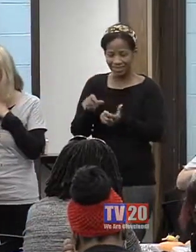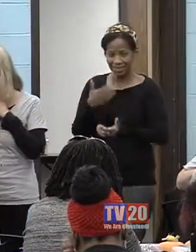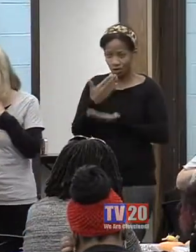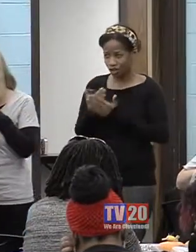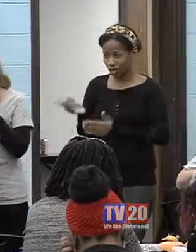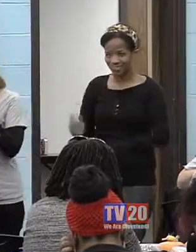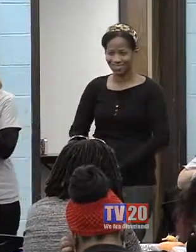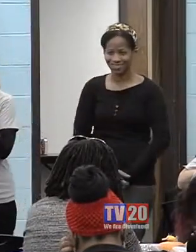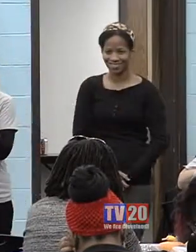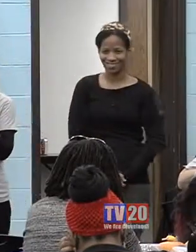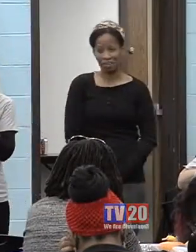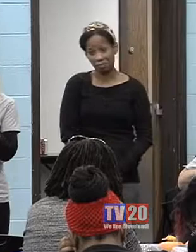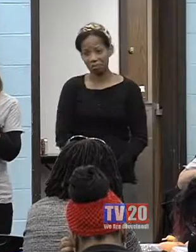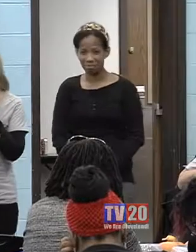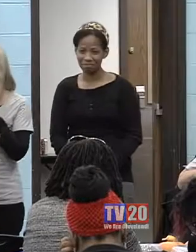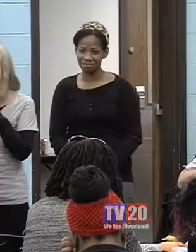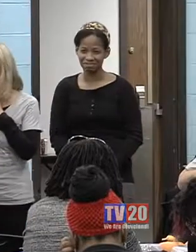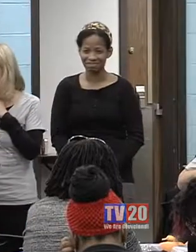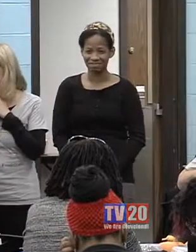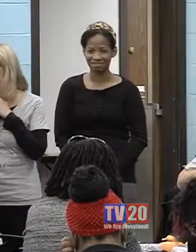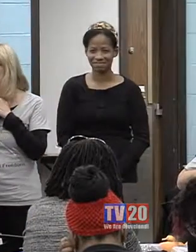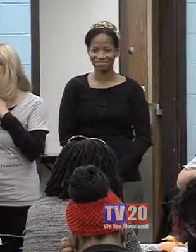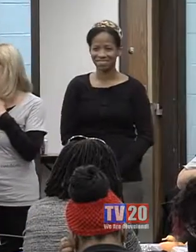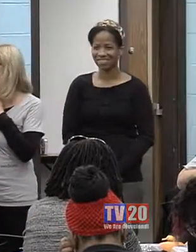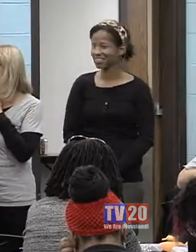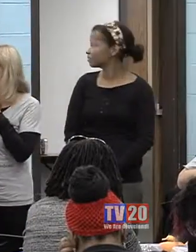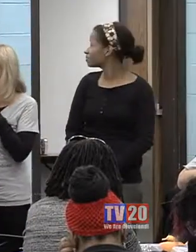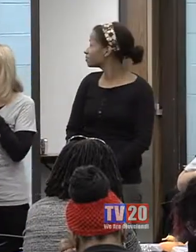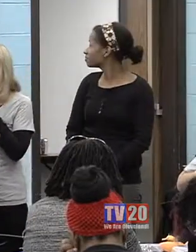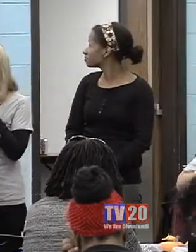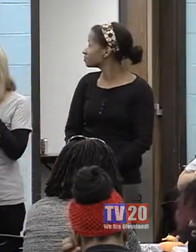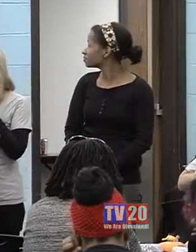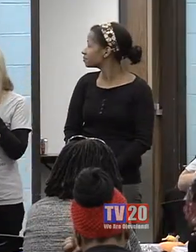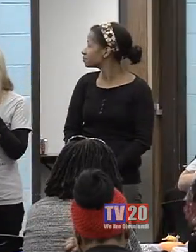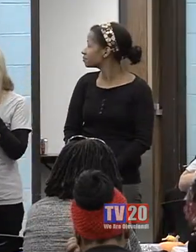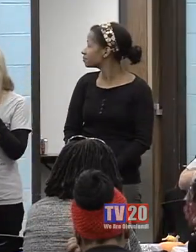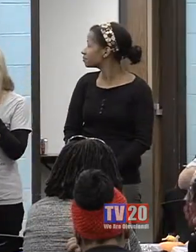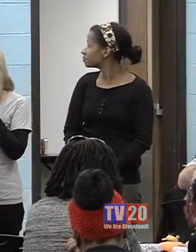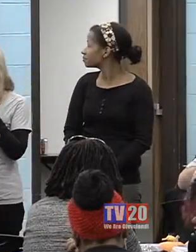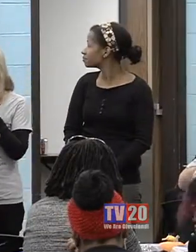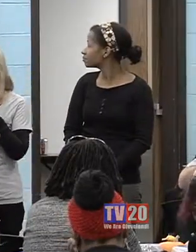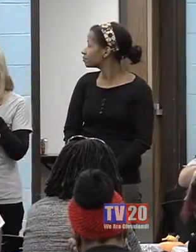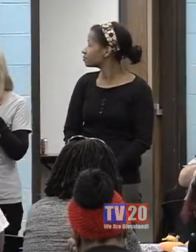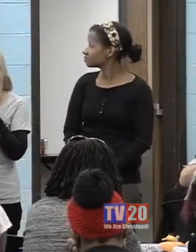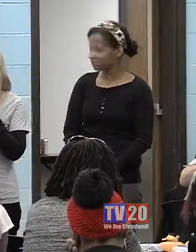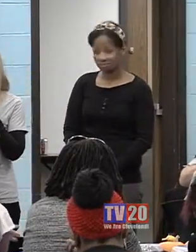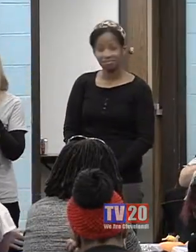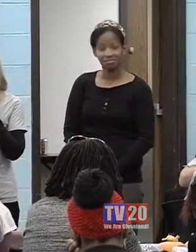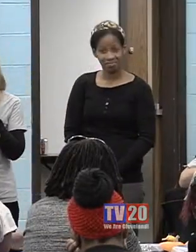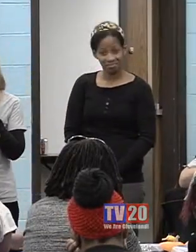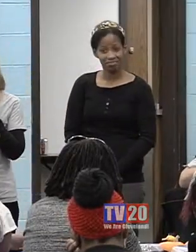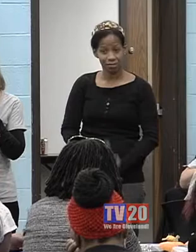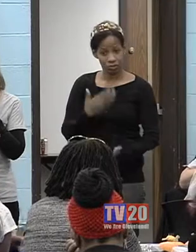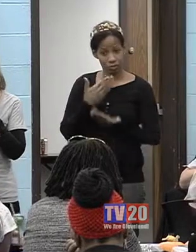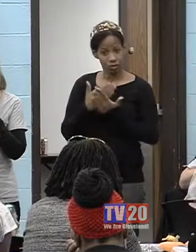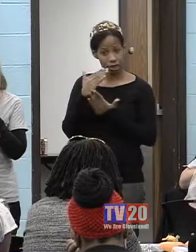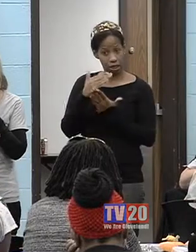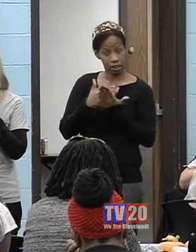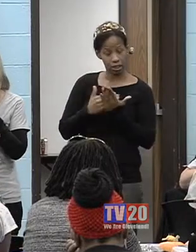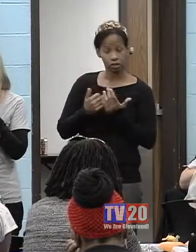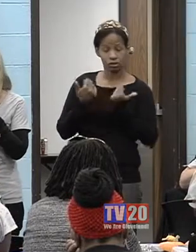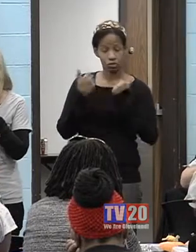bacon. So, but that's another point that I'm going to finish this, the carrots and asparagus. But try